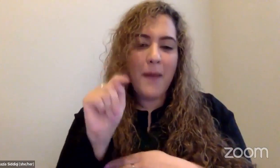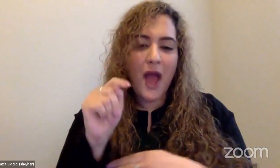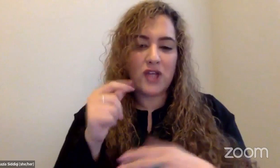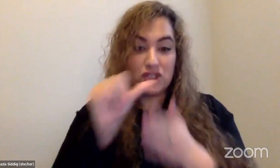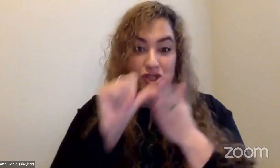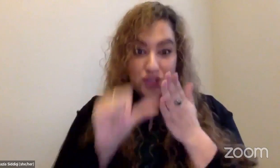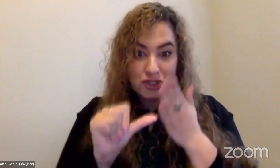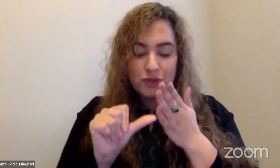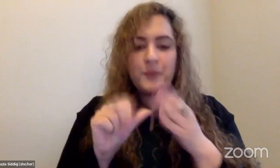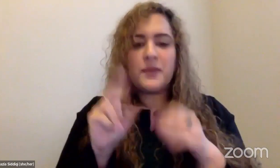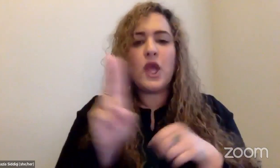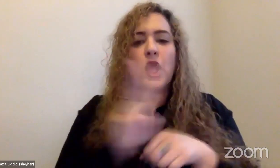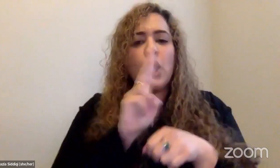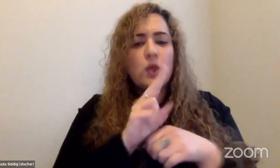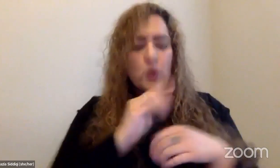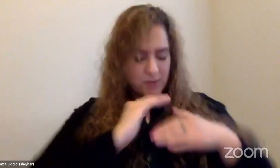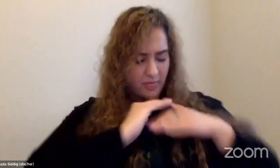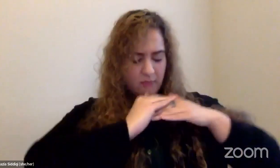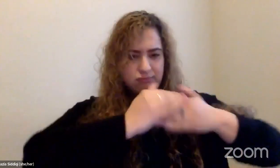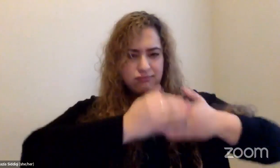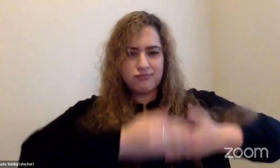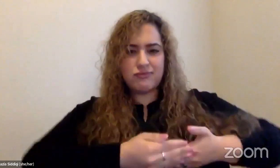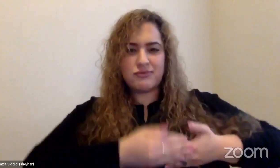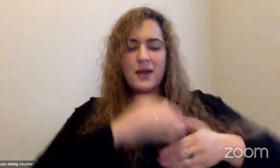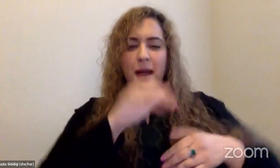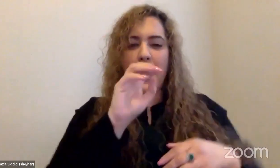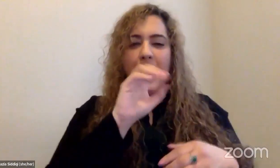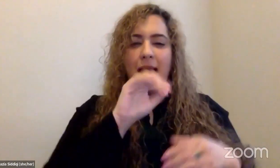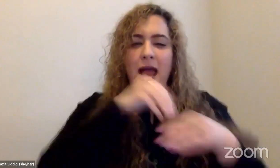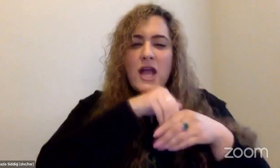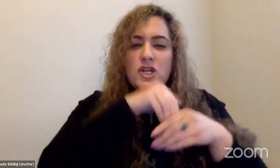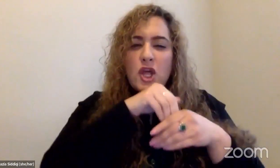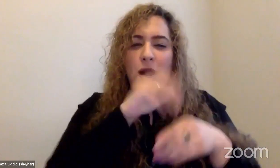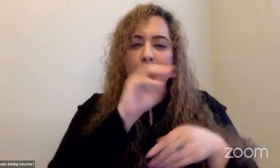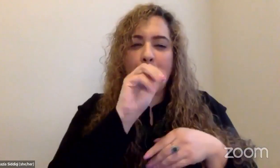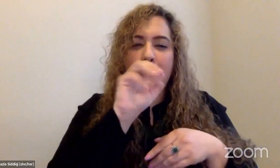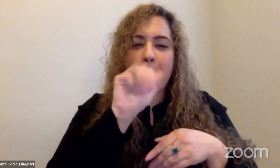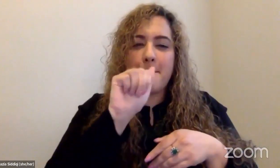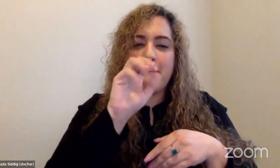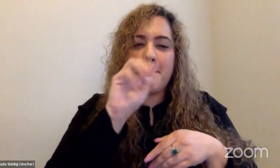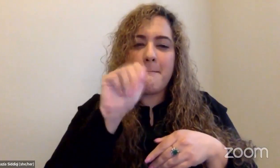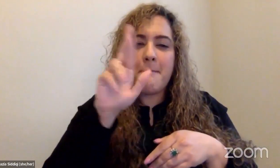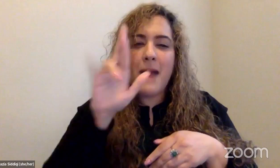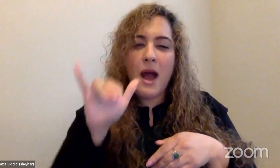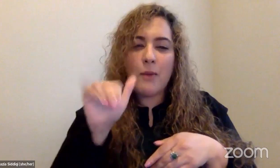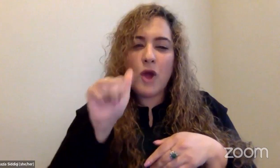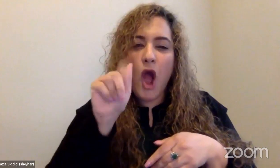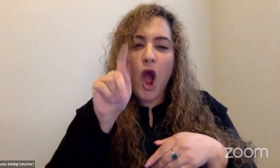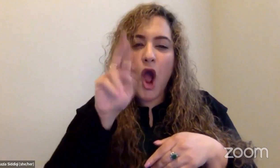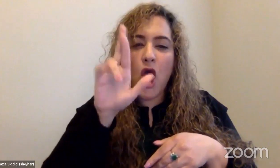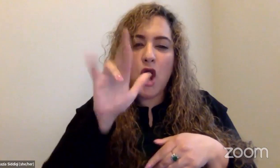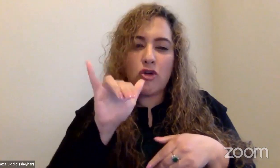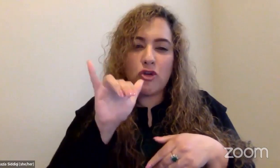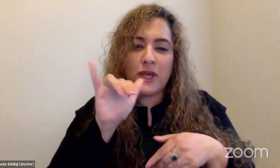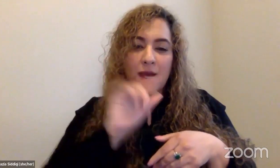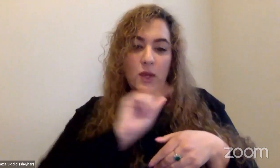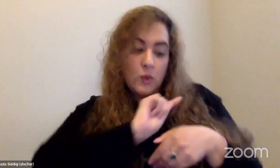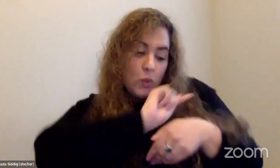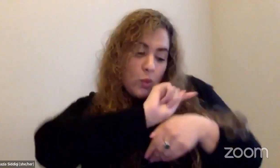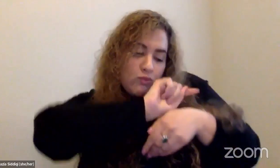robotic surgery called Da Vinci. And so the internal mammary